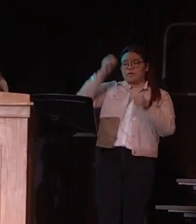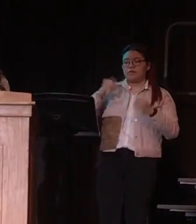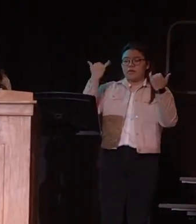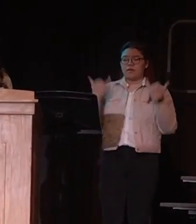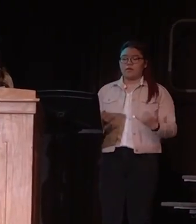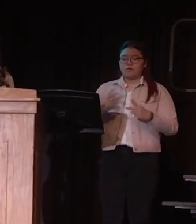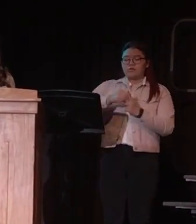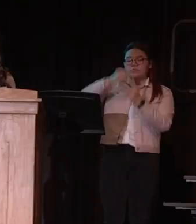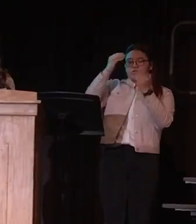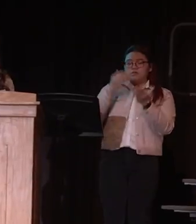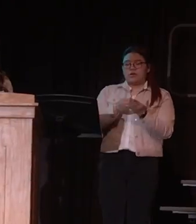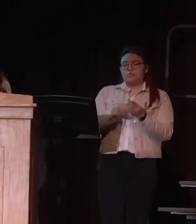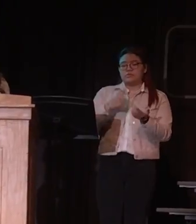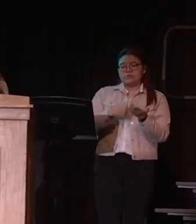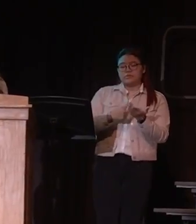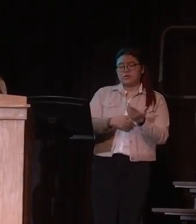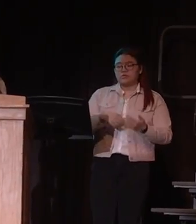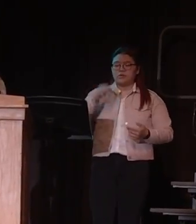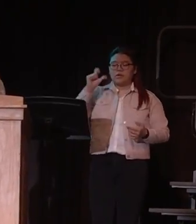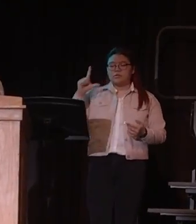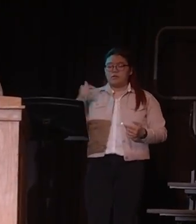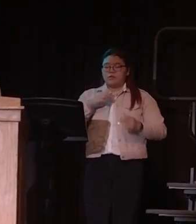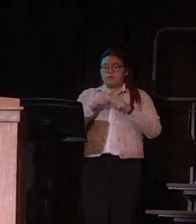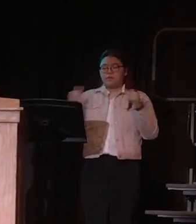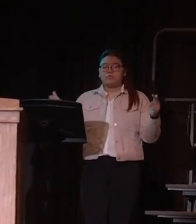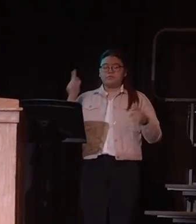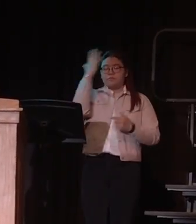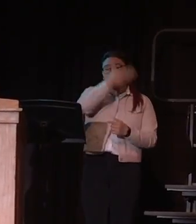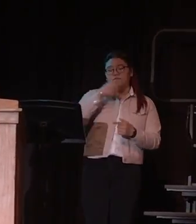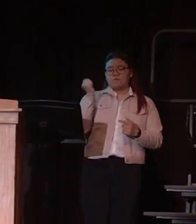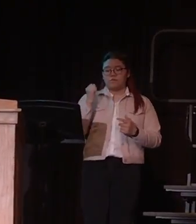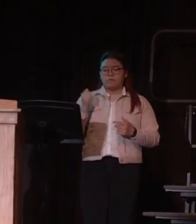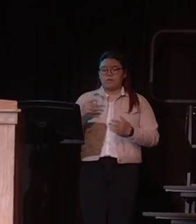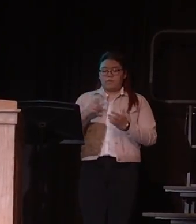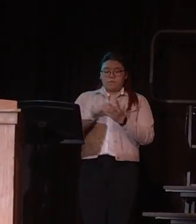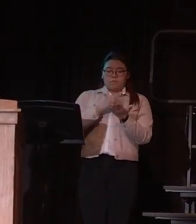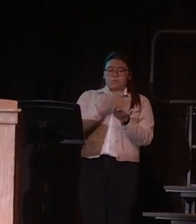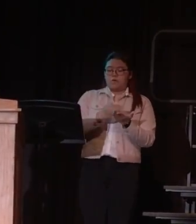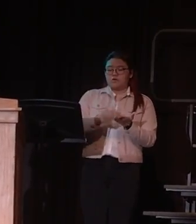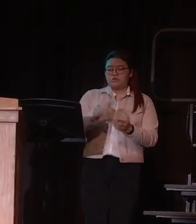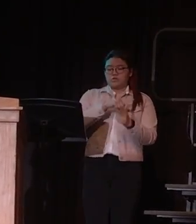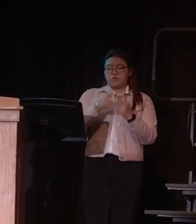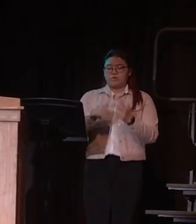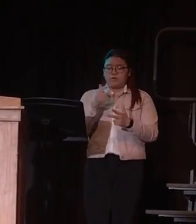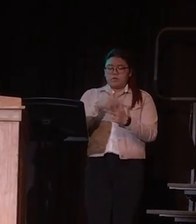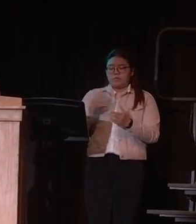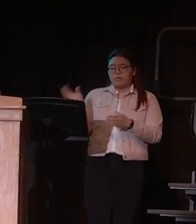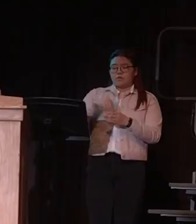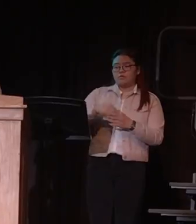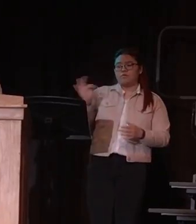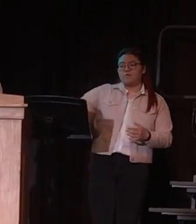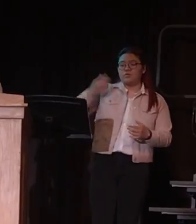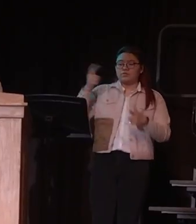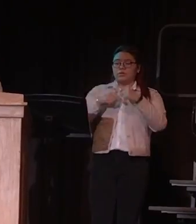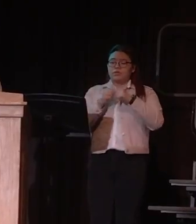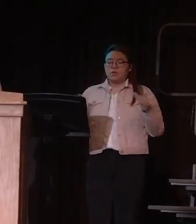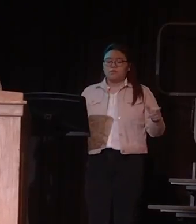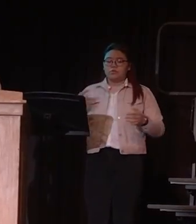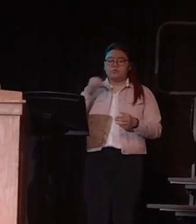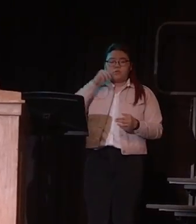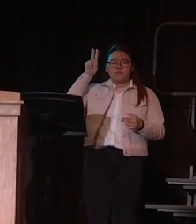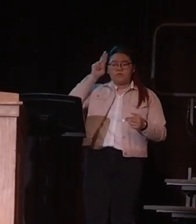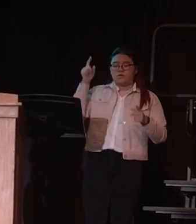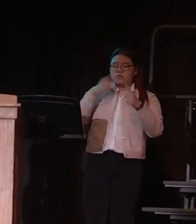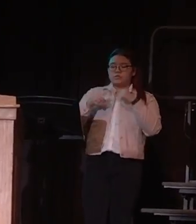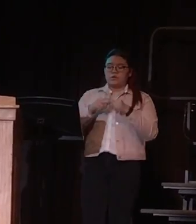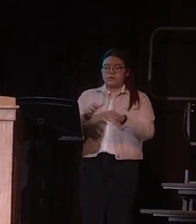this language and its cultural significance. In the 3 years I've taken American Sign Language at Syosset High School, I've gained a